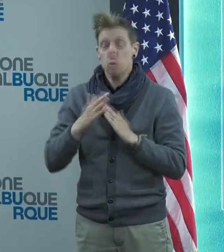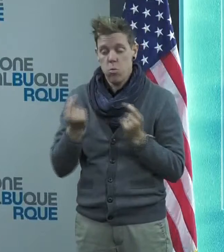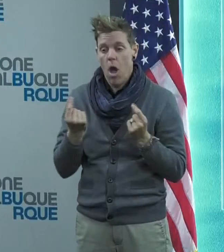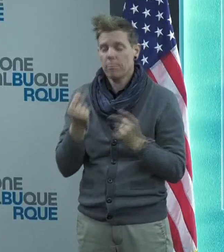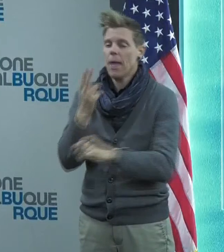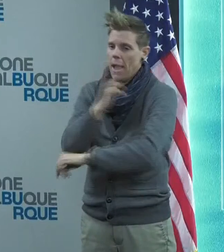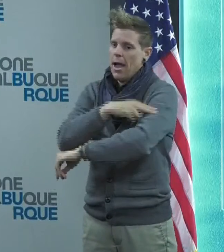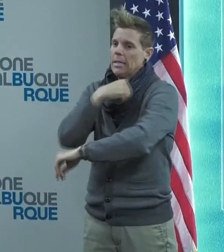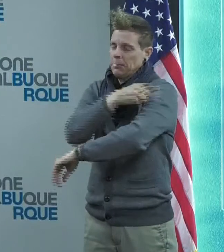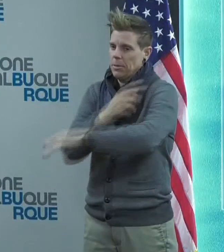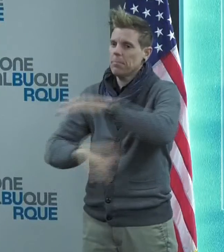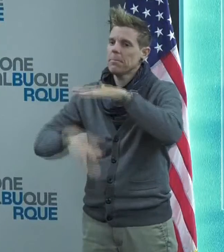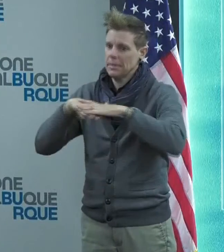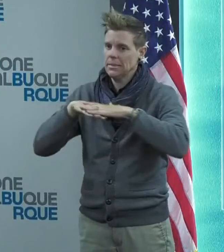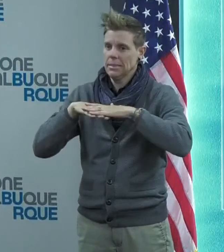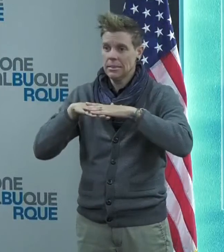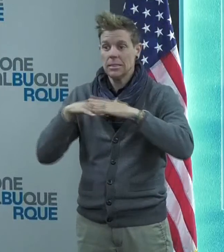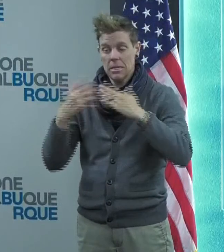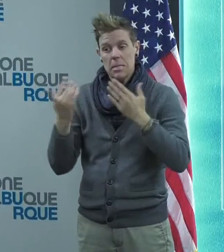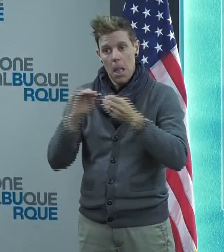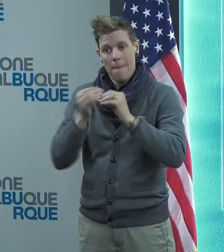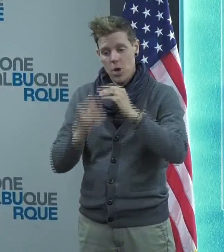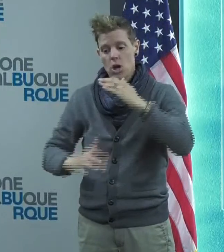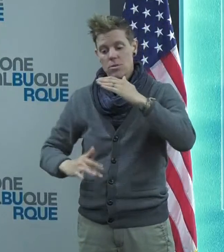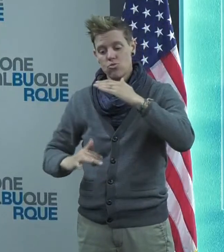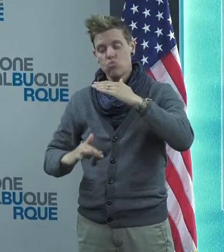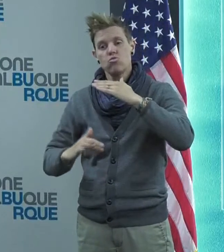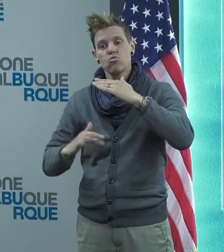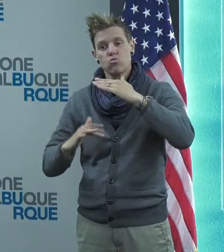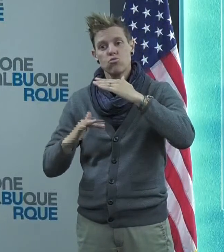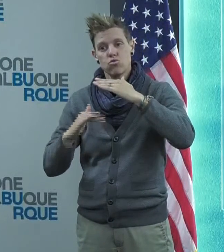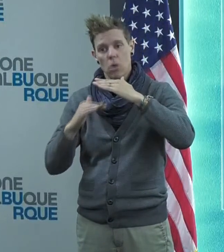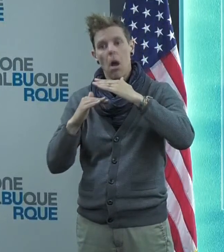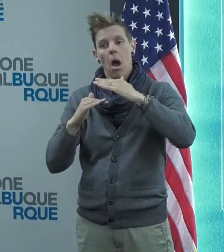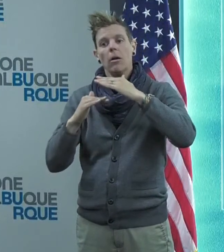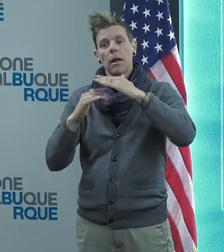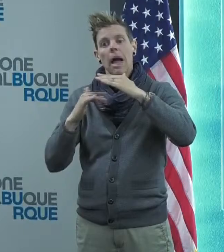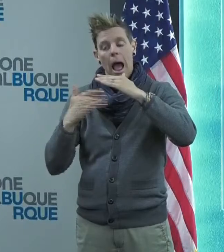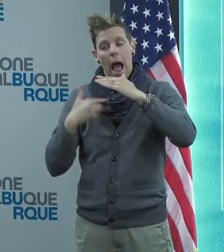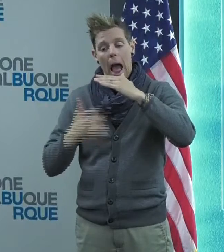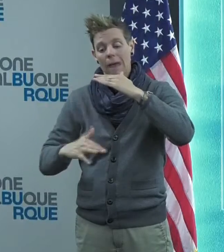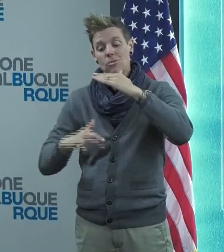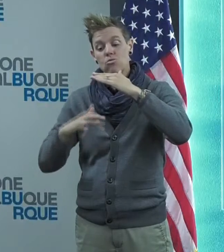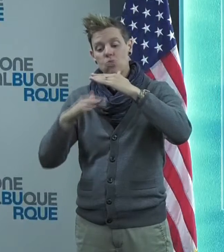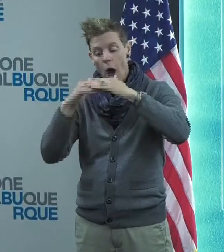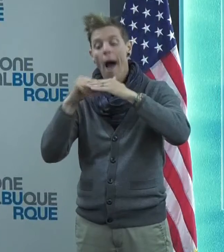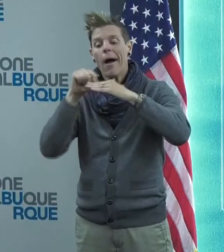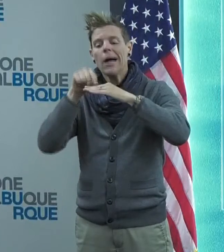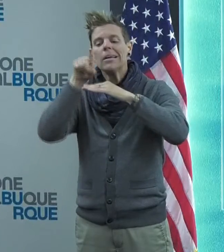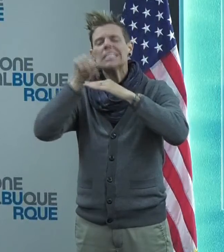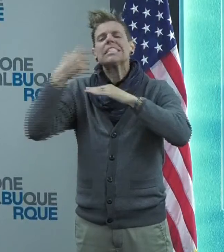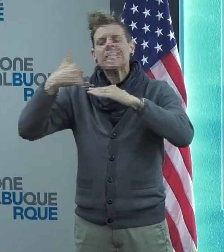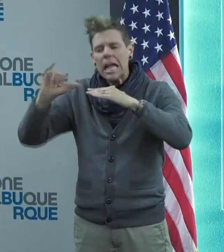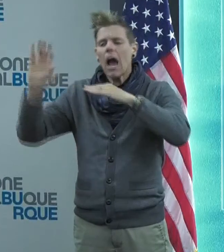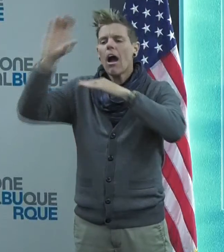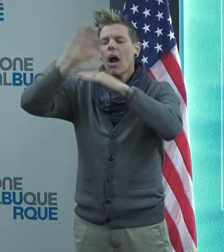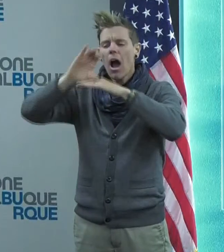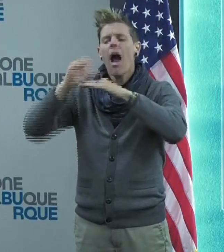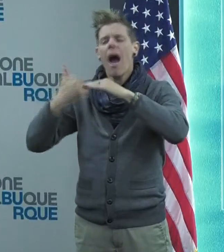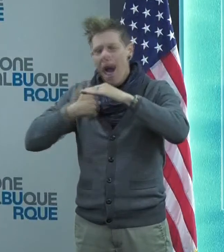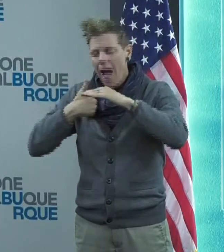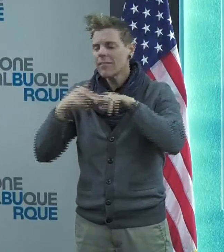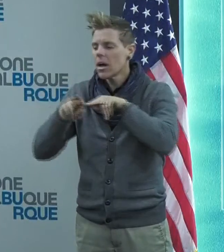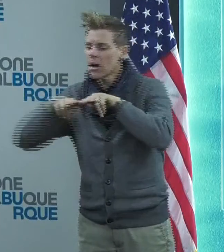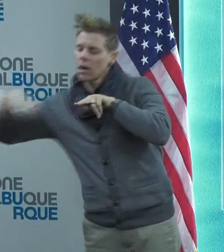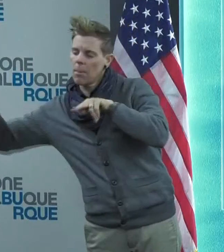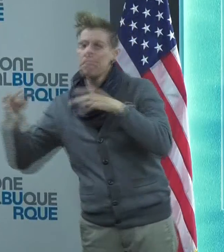flexible hospital capacity that we have, that's a situation where we're going to have to do literally everything we can to protect our healthcare workers